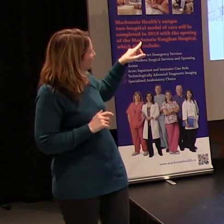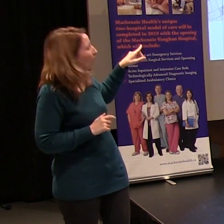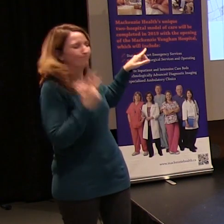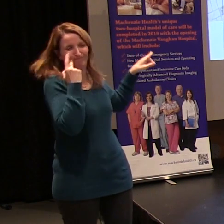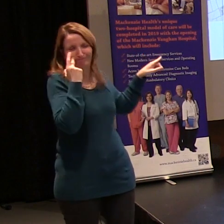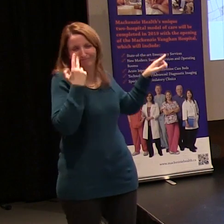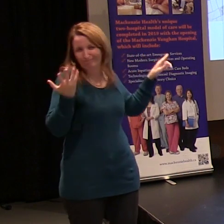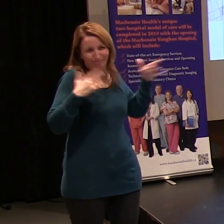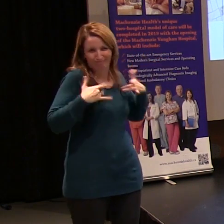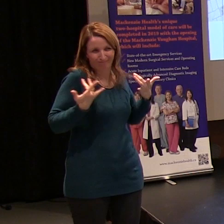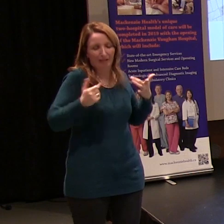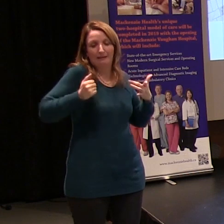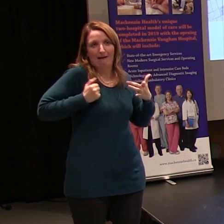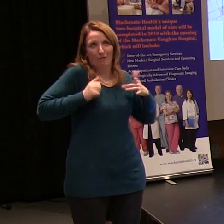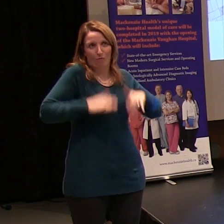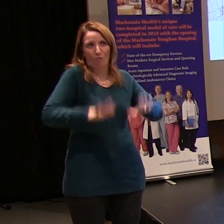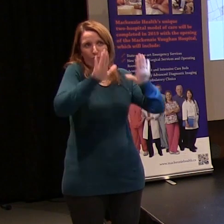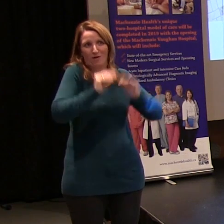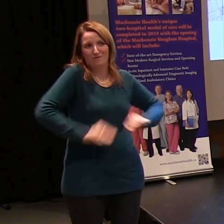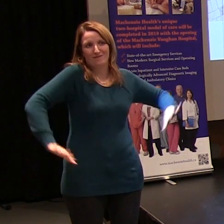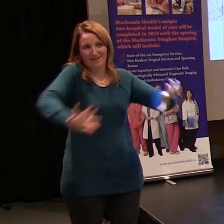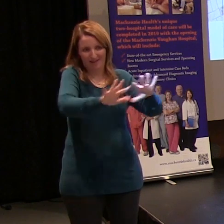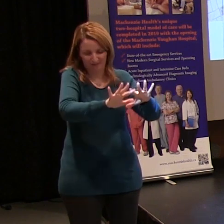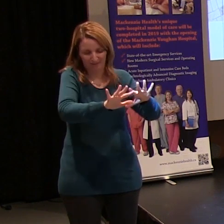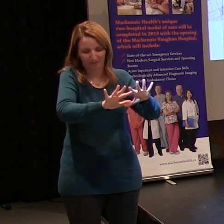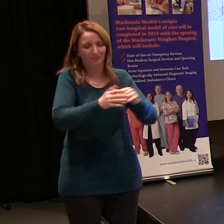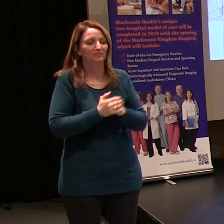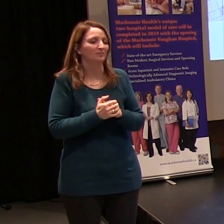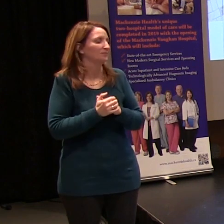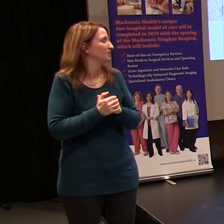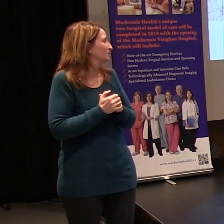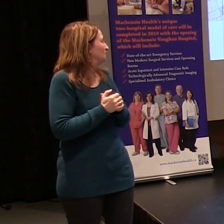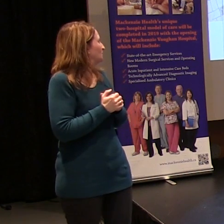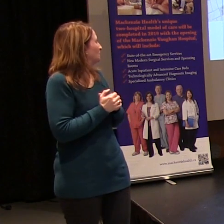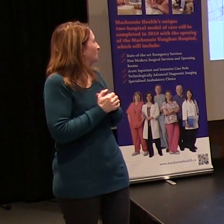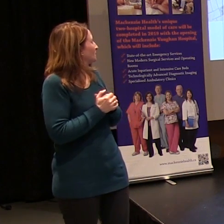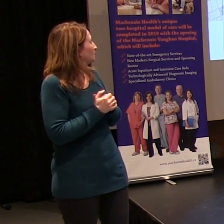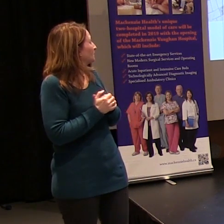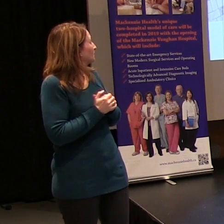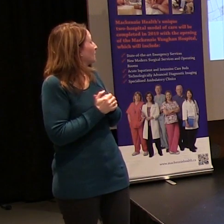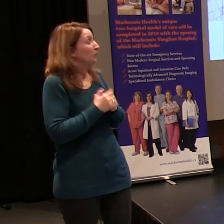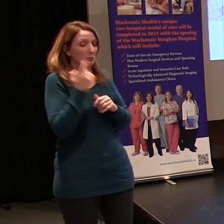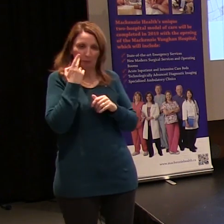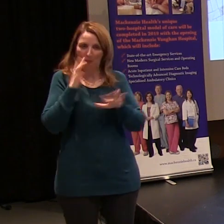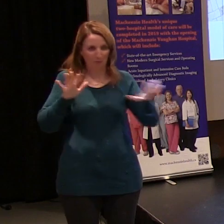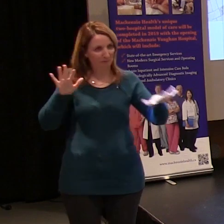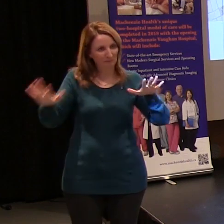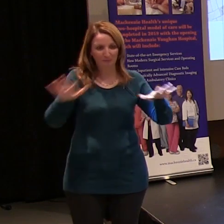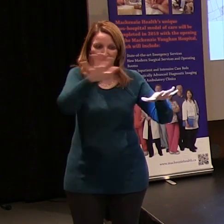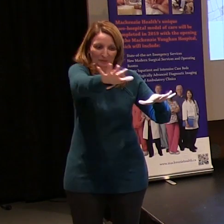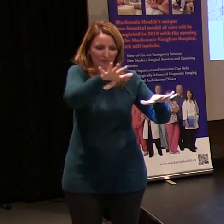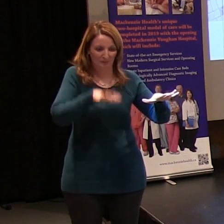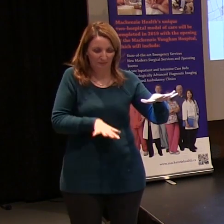here, the Canada Wonderland. That's our neighborhood for the south. So kind of very exciting neighborhood to get an